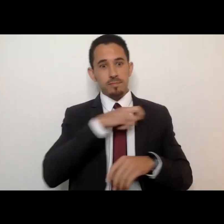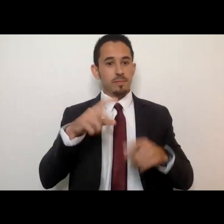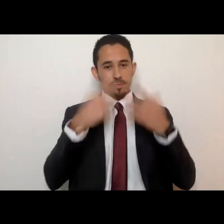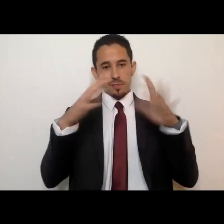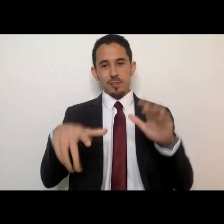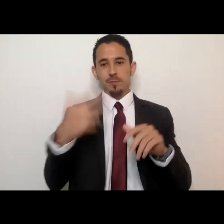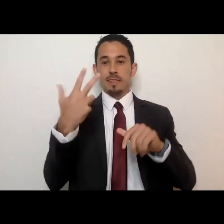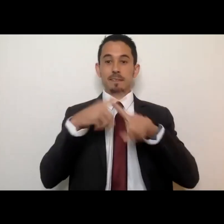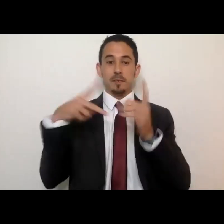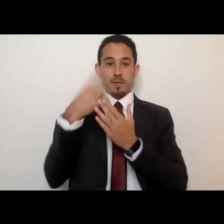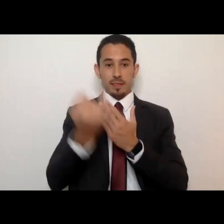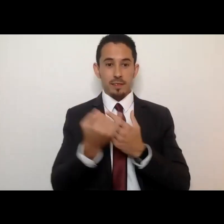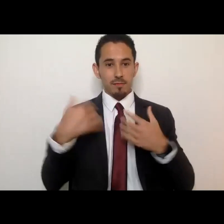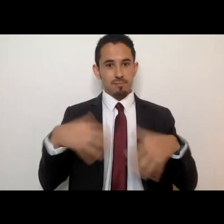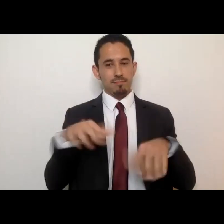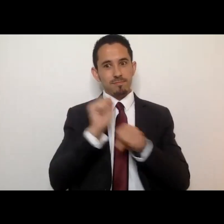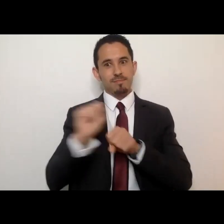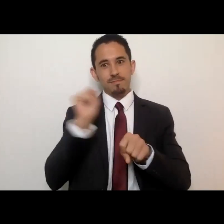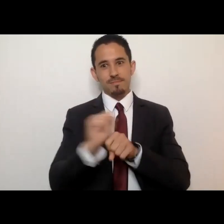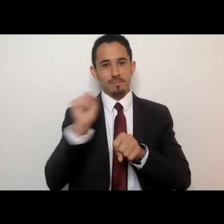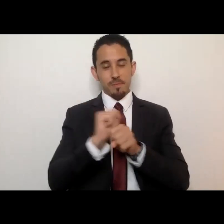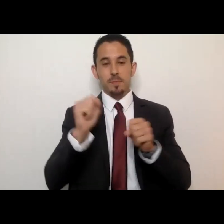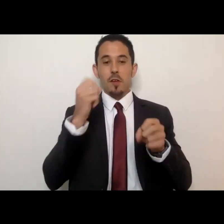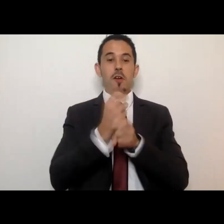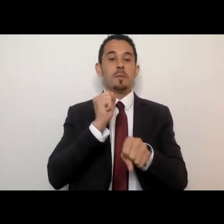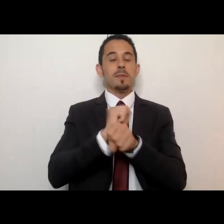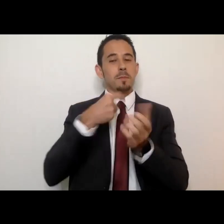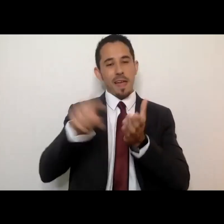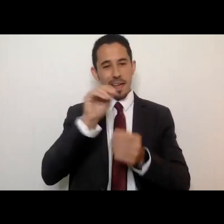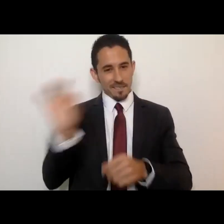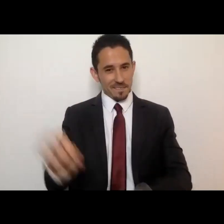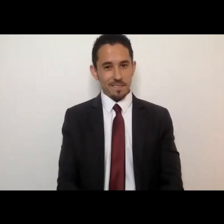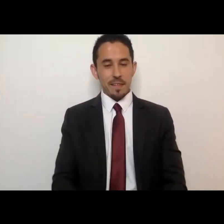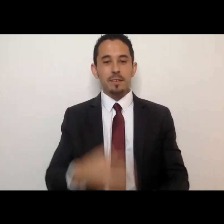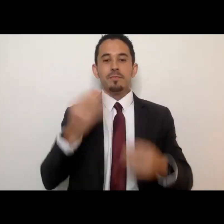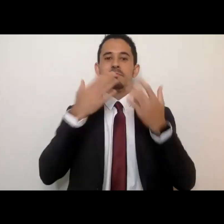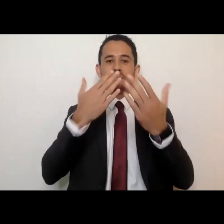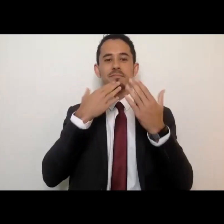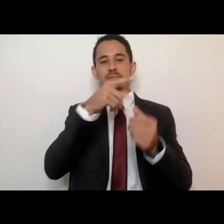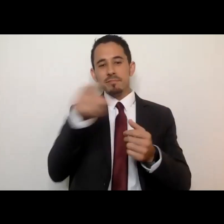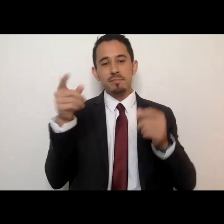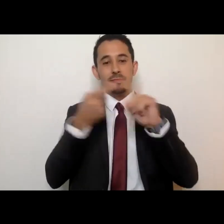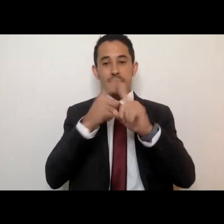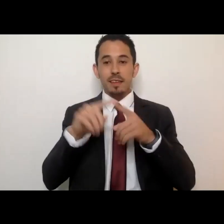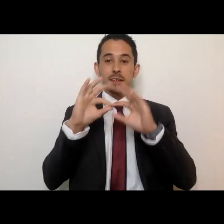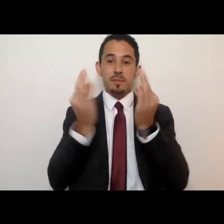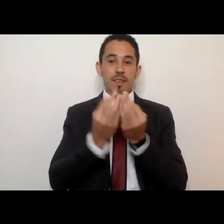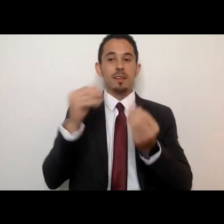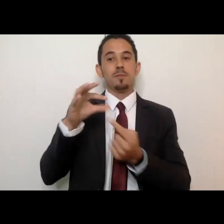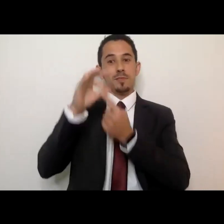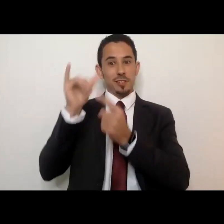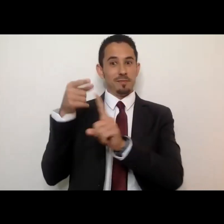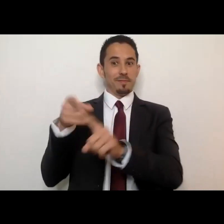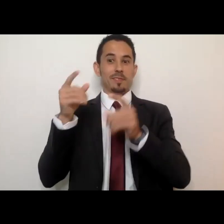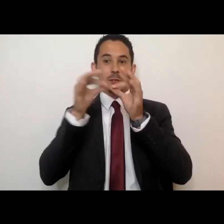There have been 4 labs that I've rotated amongst over the course of my 3 projects, but all that hard work has paid off. So